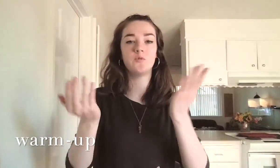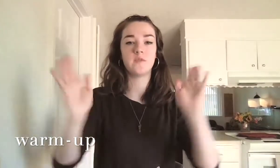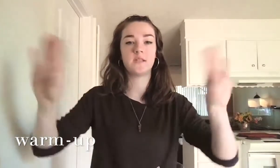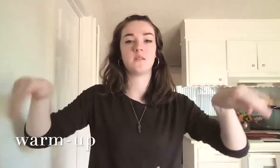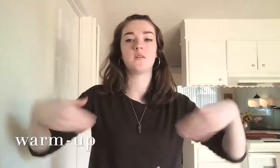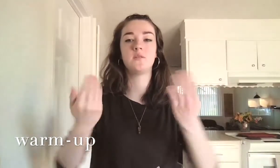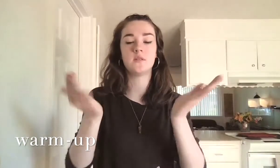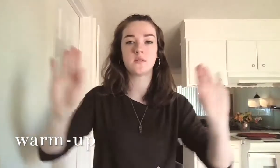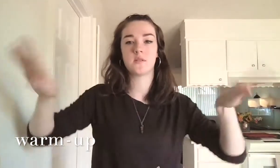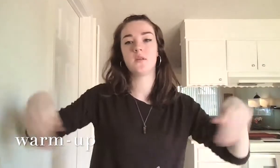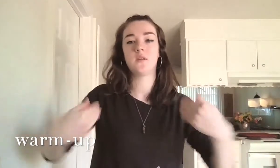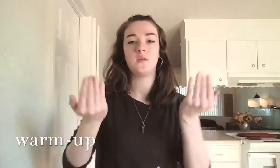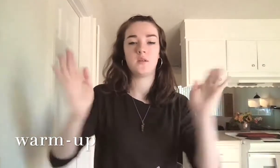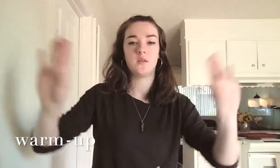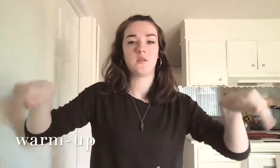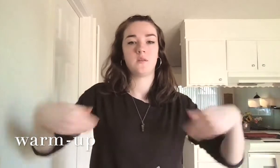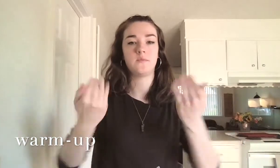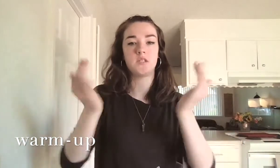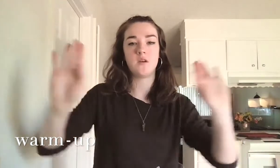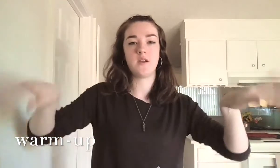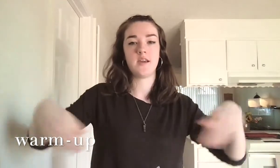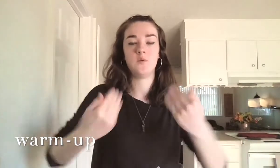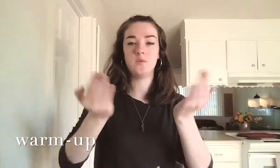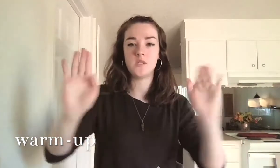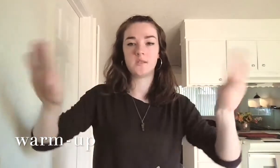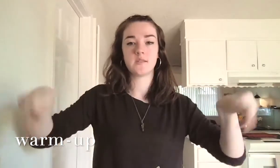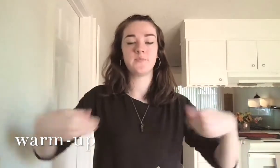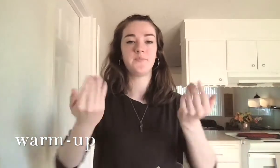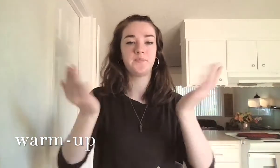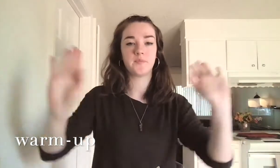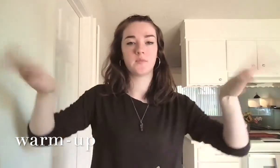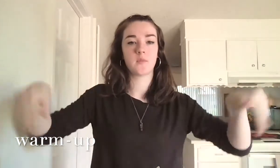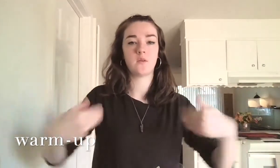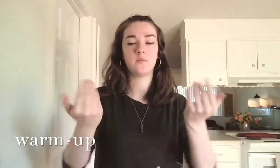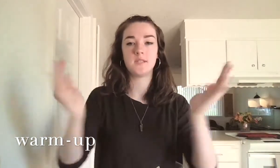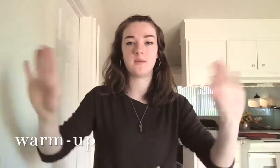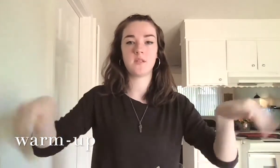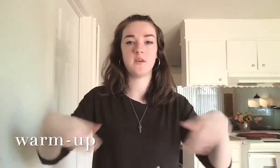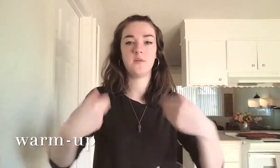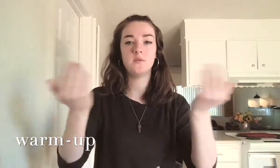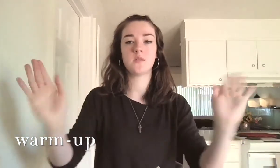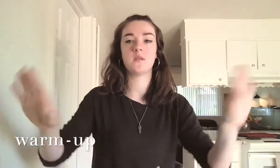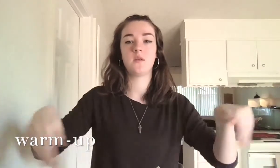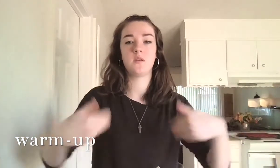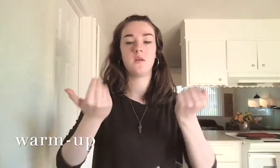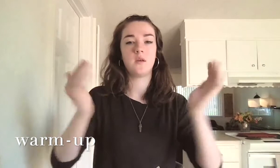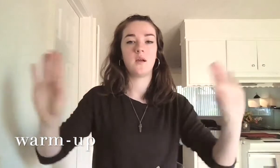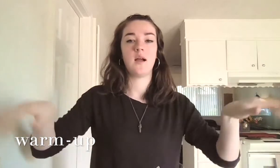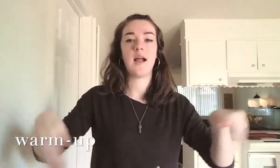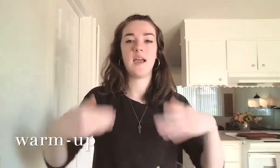wrist circles. I'm starting outwards. Couple times of those, and